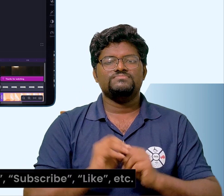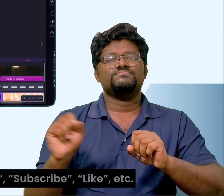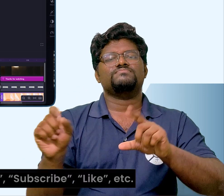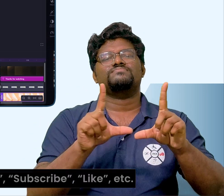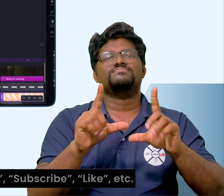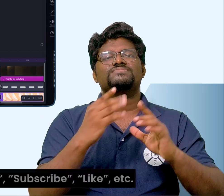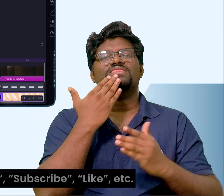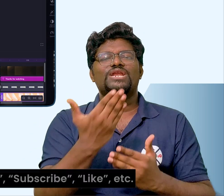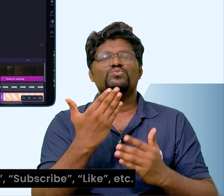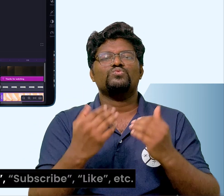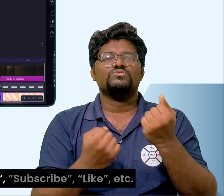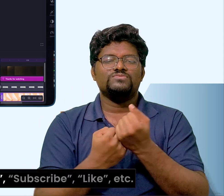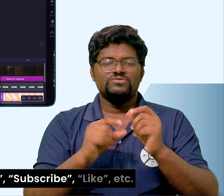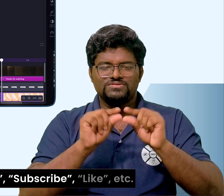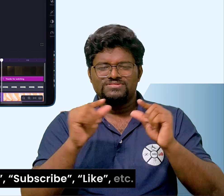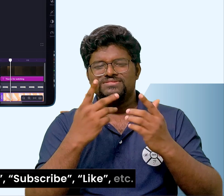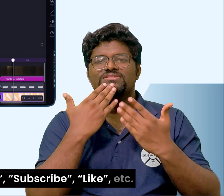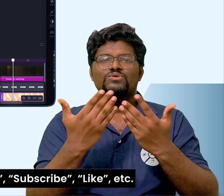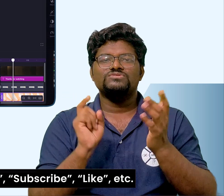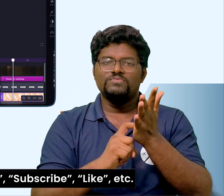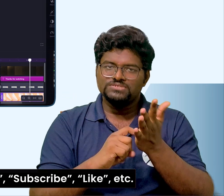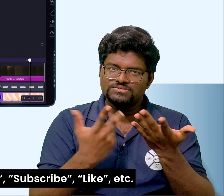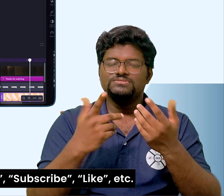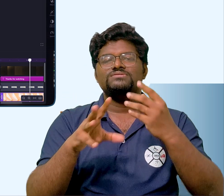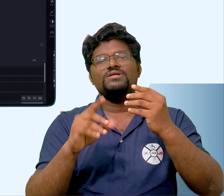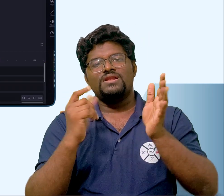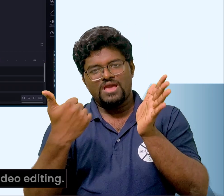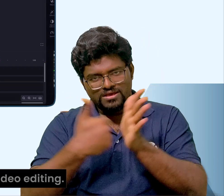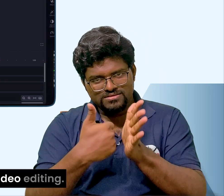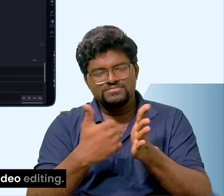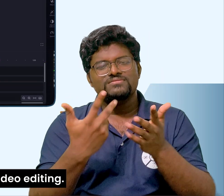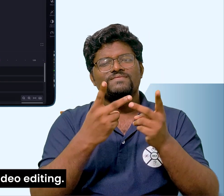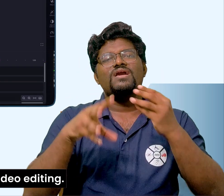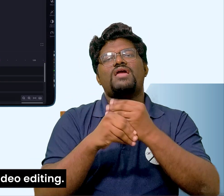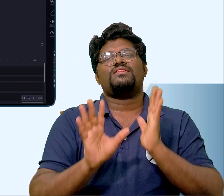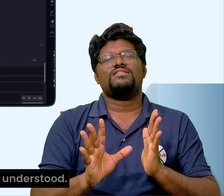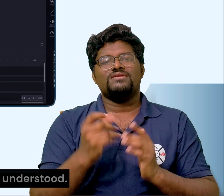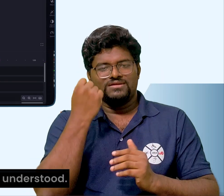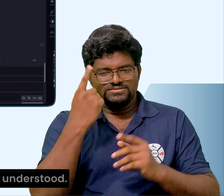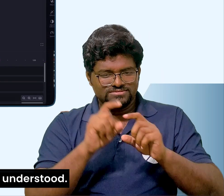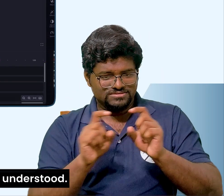You'll see "Thank you," "Subscribe," "Like," etc. Simple video editing. Hope you